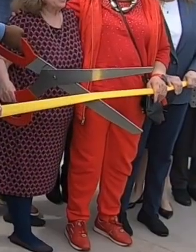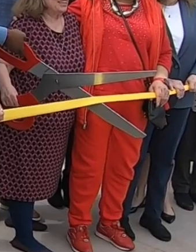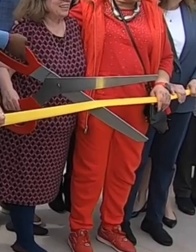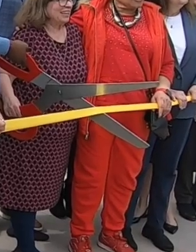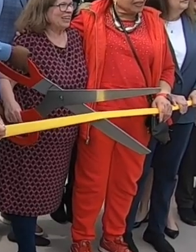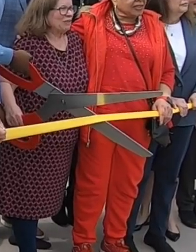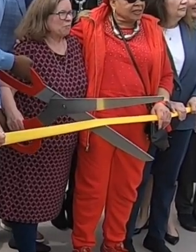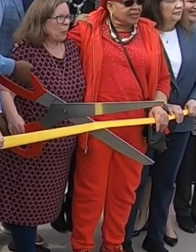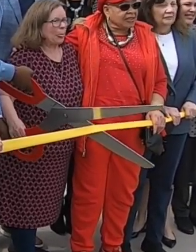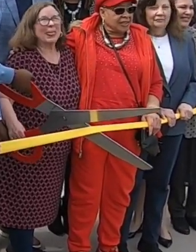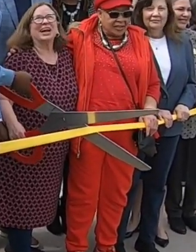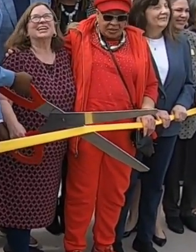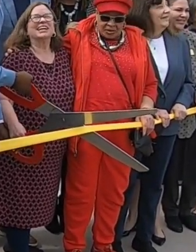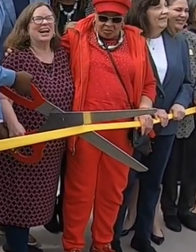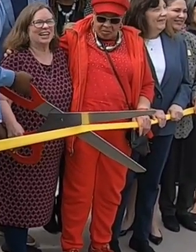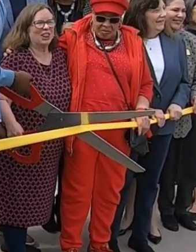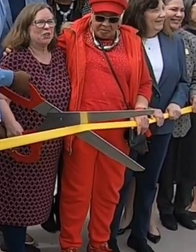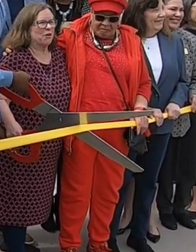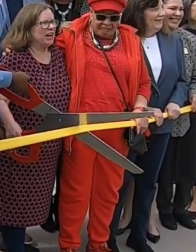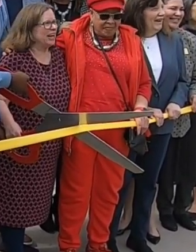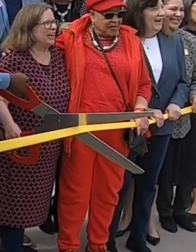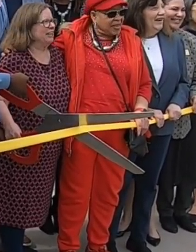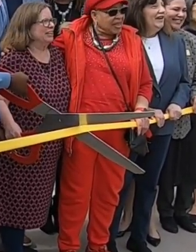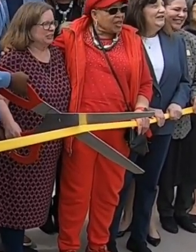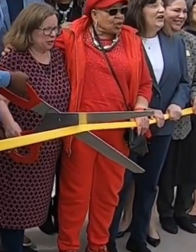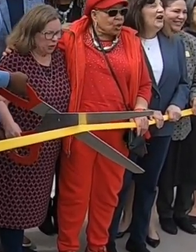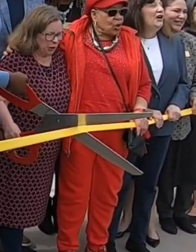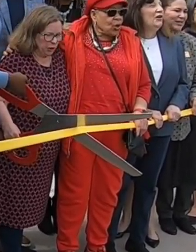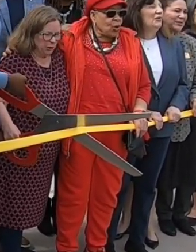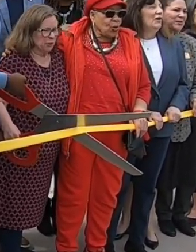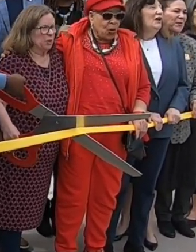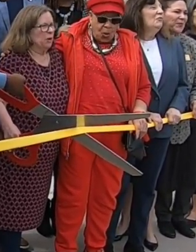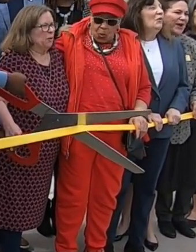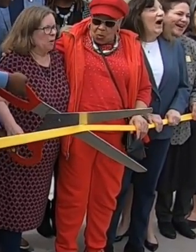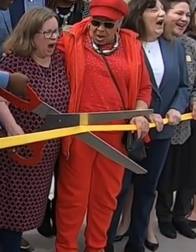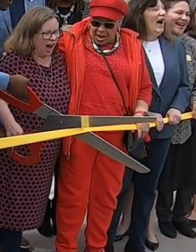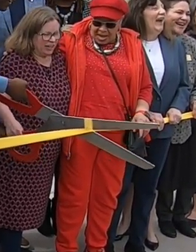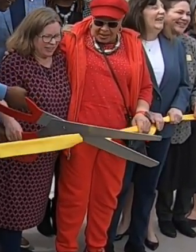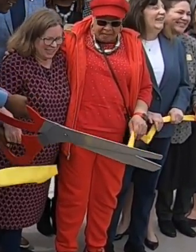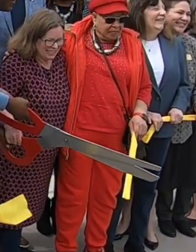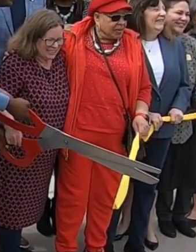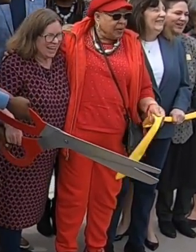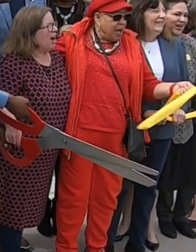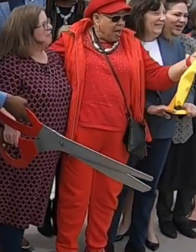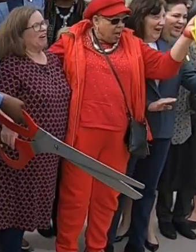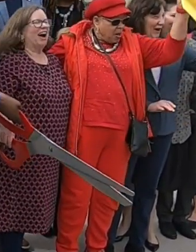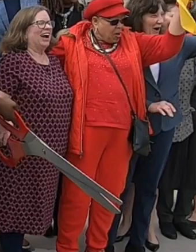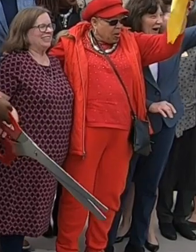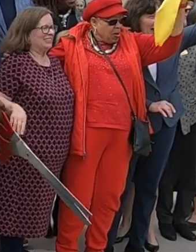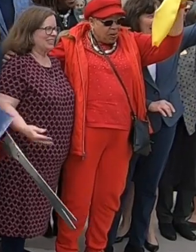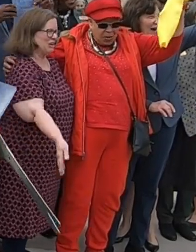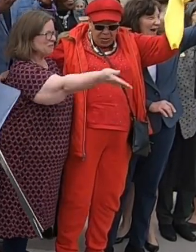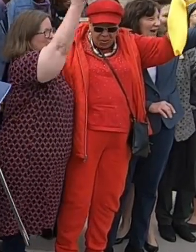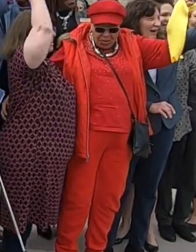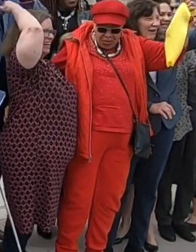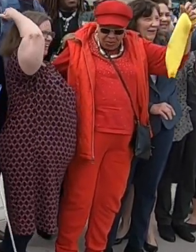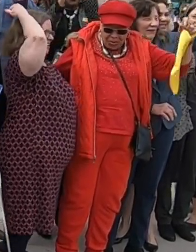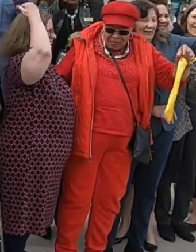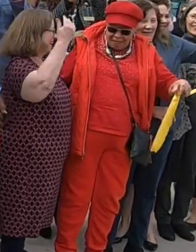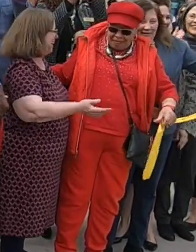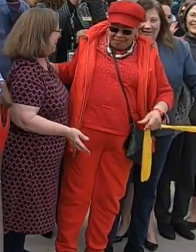Do it 3, 2, 1. All right. 3, 2, 1.